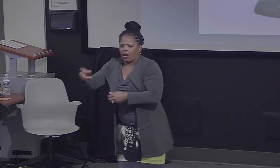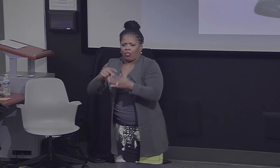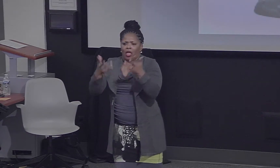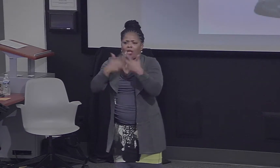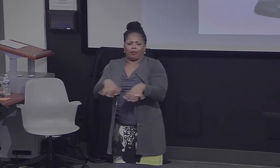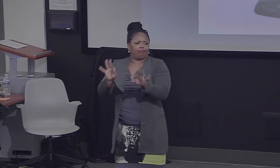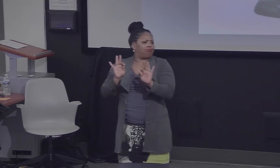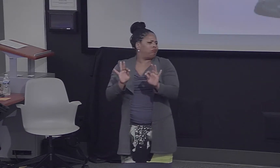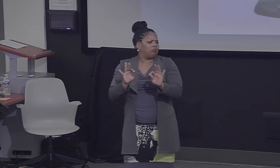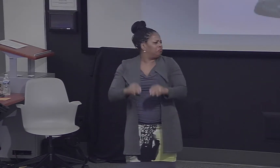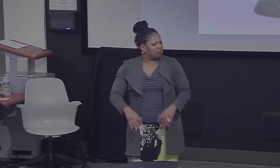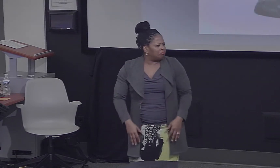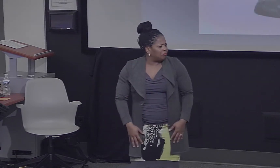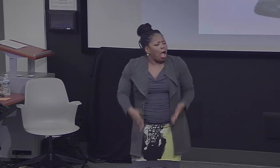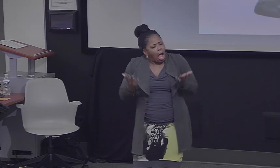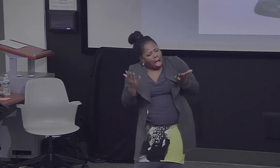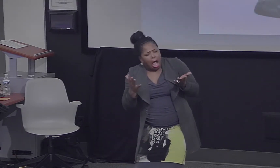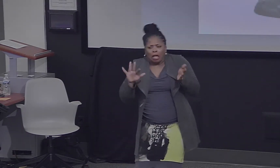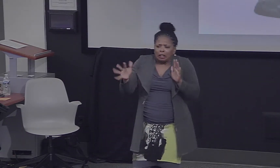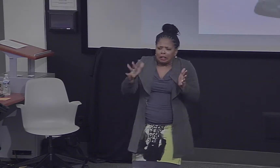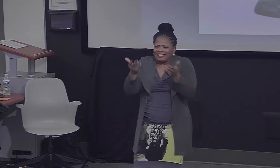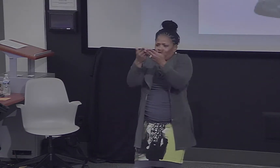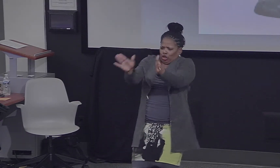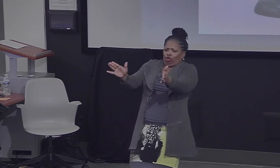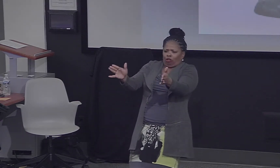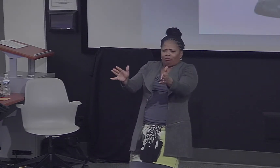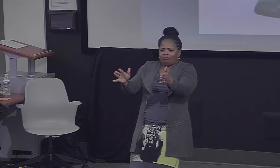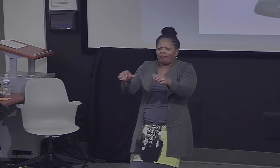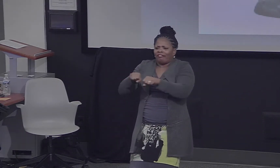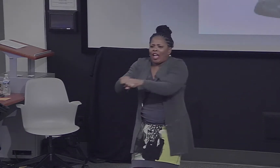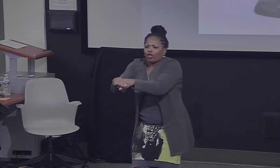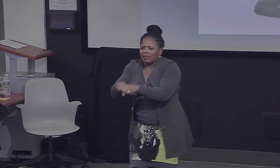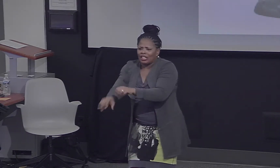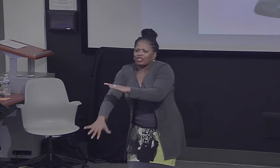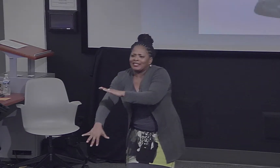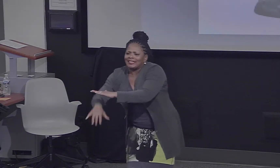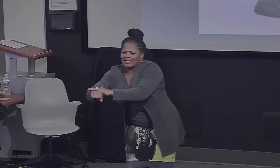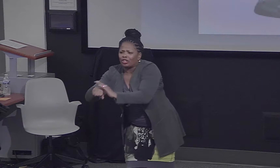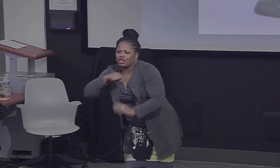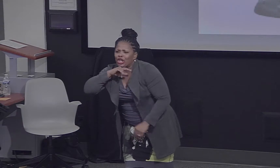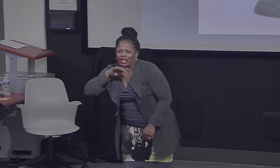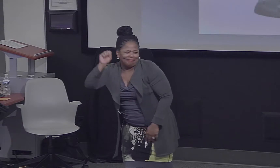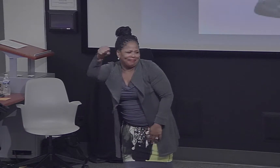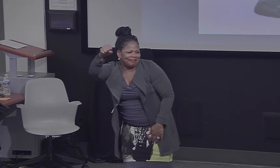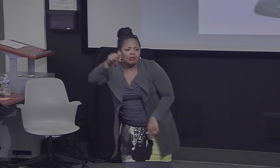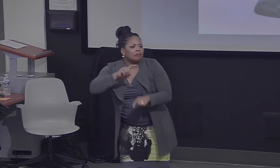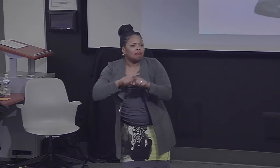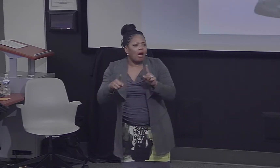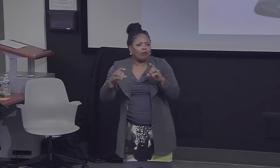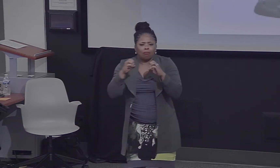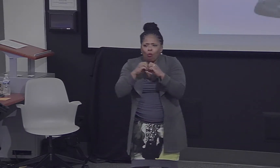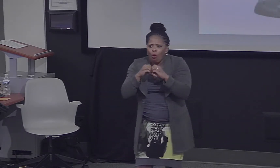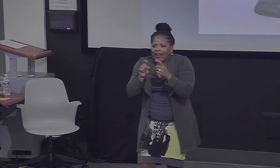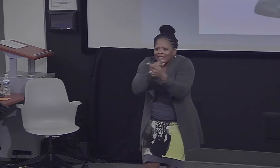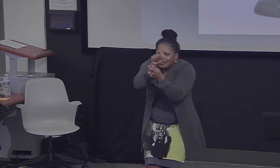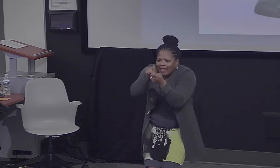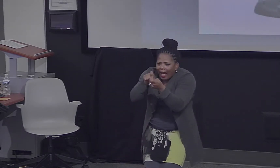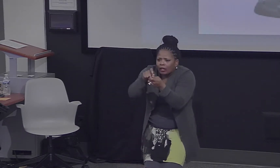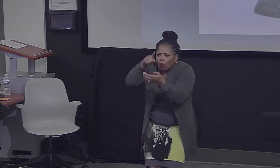scheduling. How does it actually happen? We think we understand it. We have a general understanding, just like we have a general understanding of a vacuum